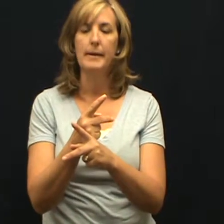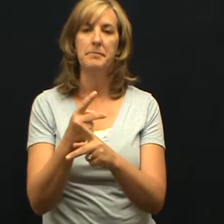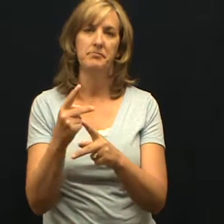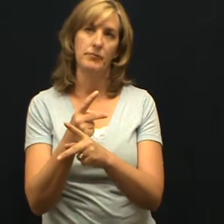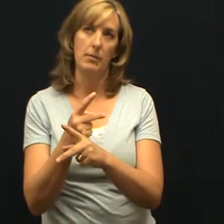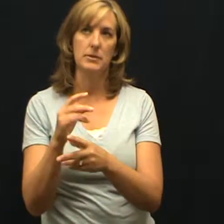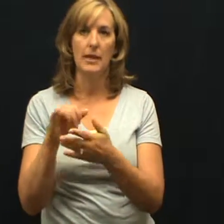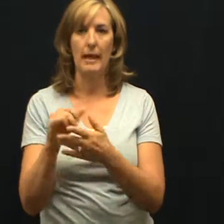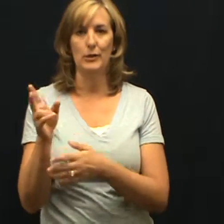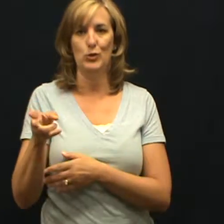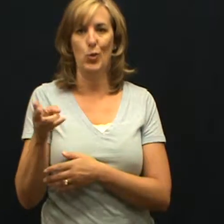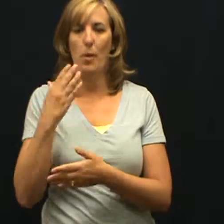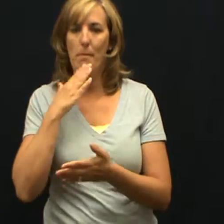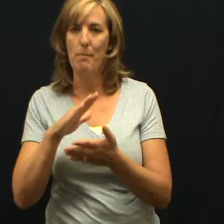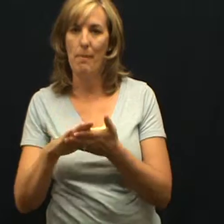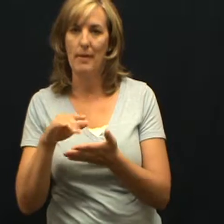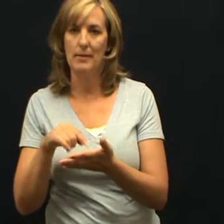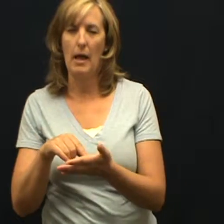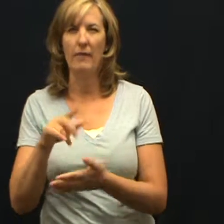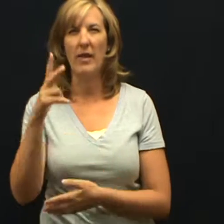of 0.75% or